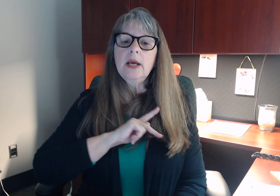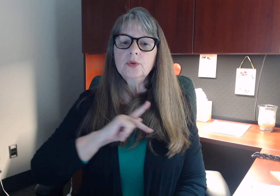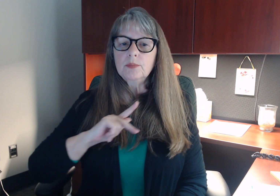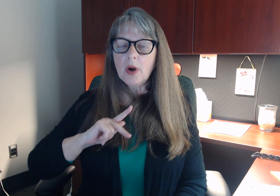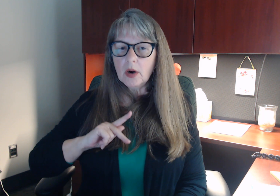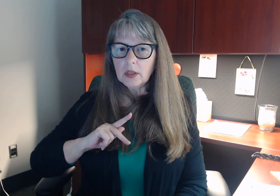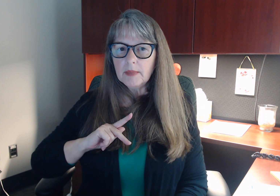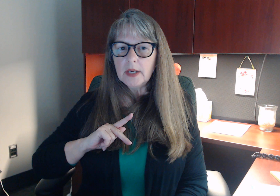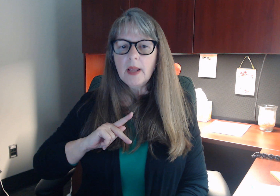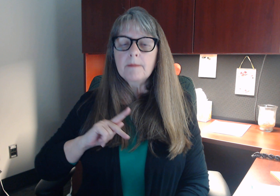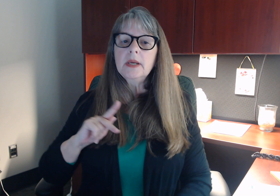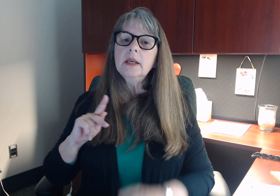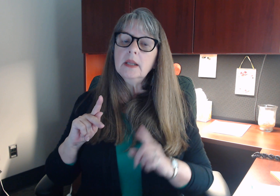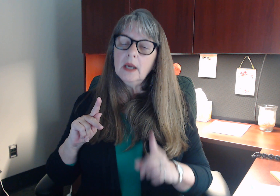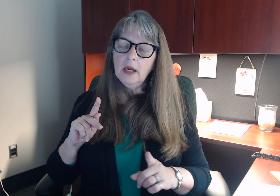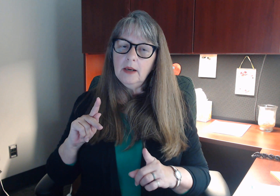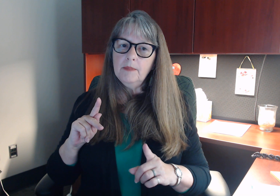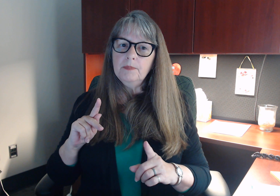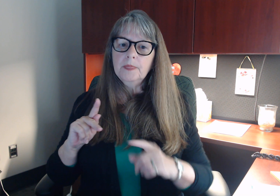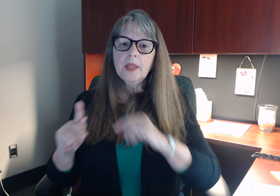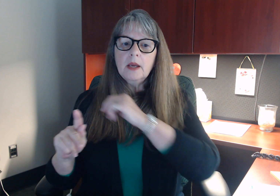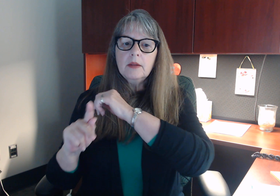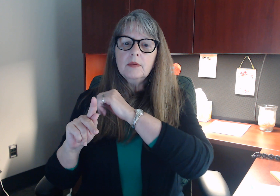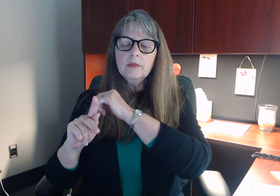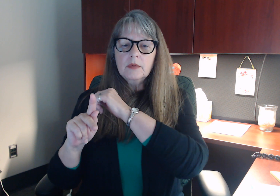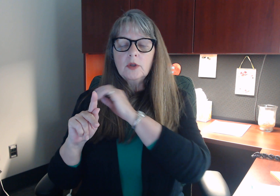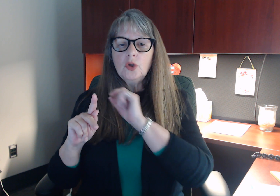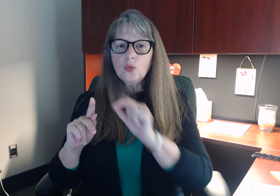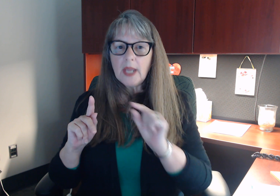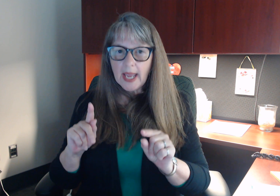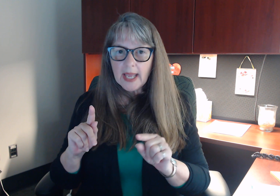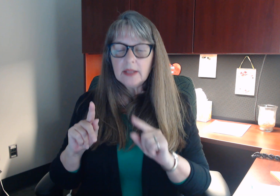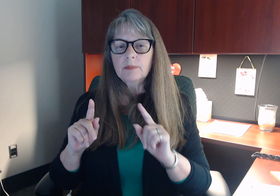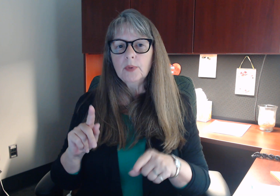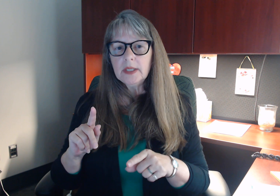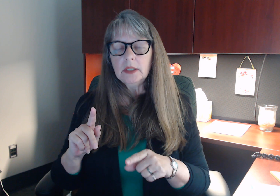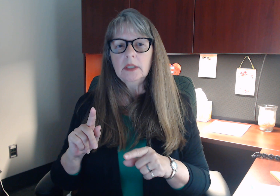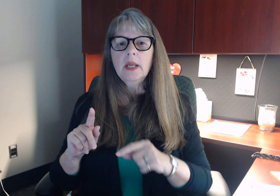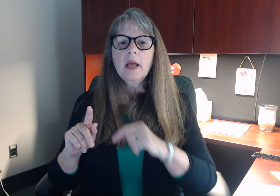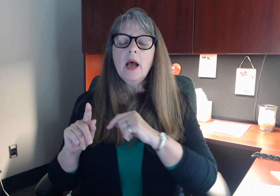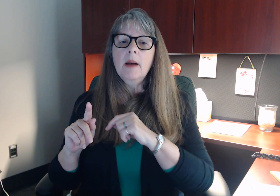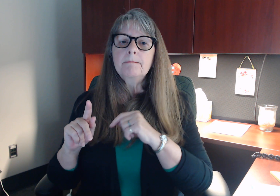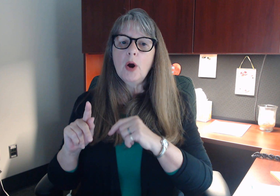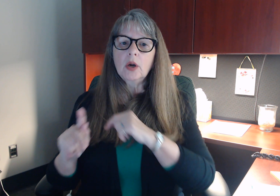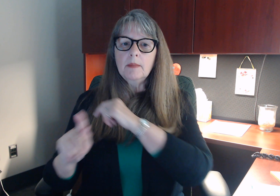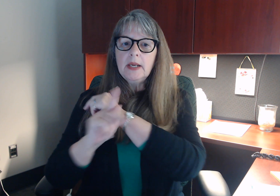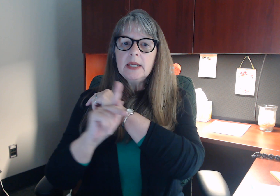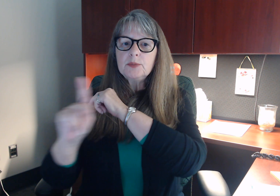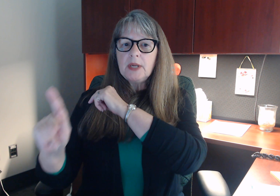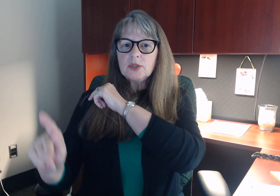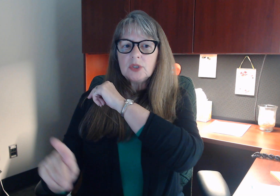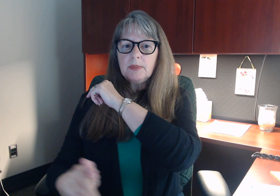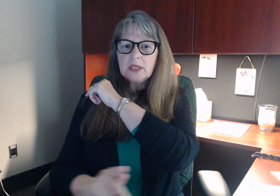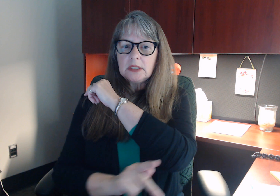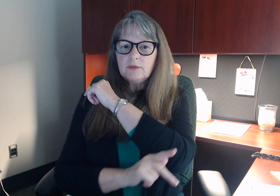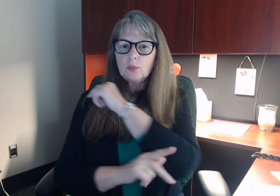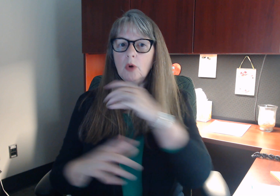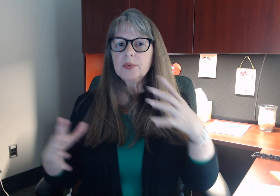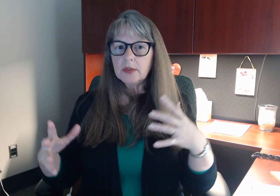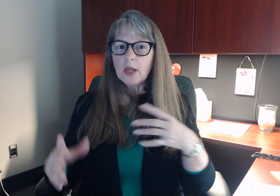do parliament. But the UK, the Britain Parliament, is because it's the big sleeve. The robes that they